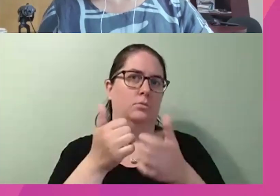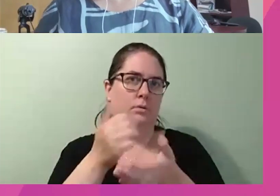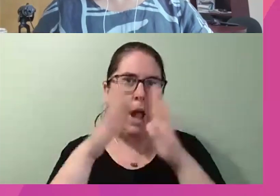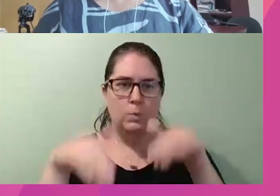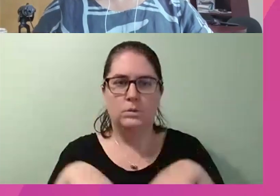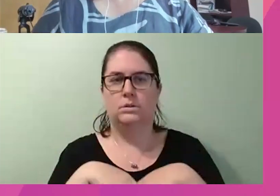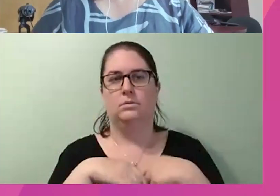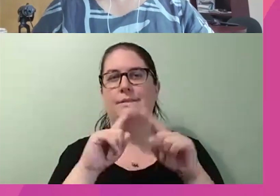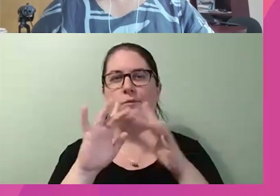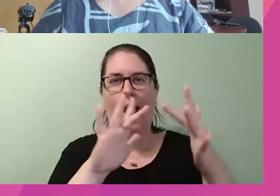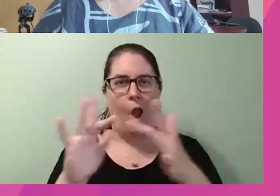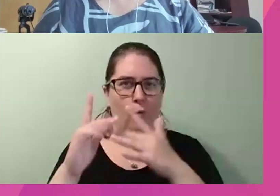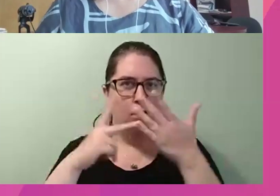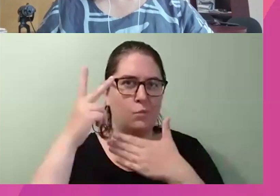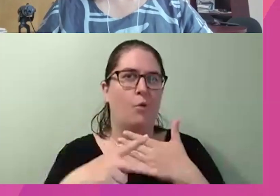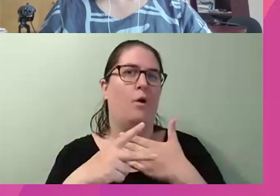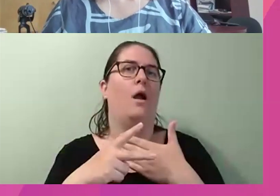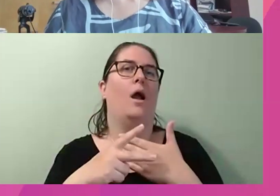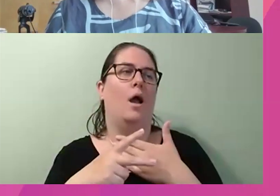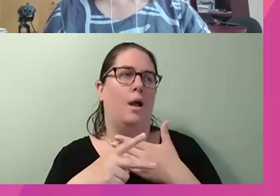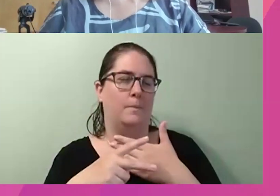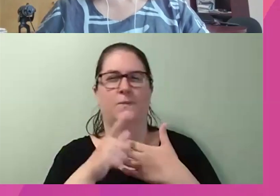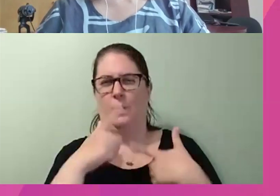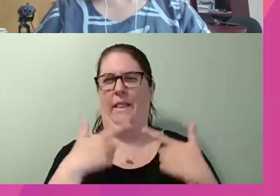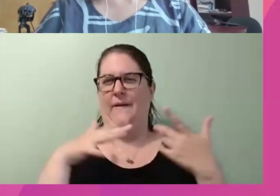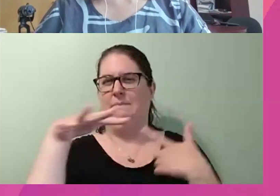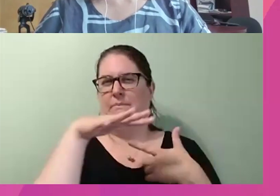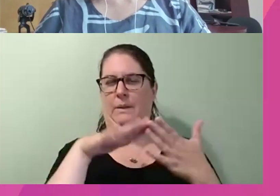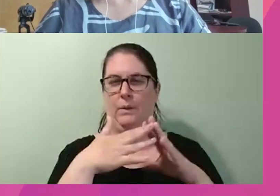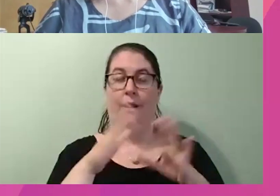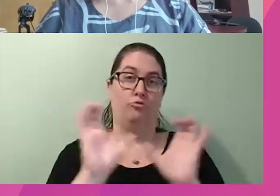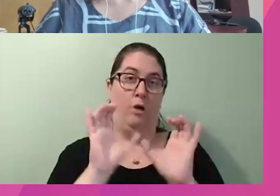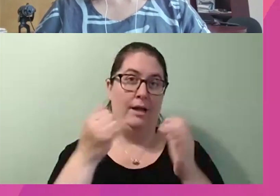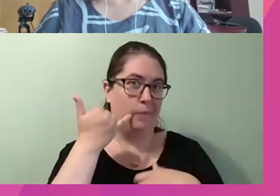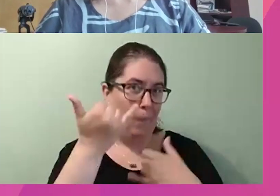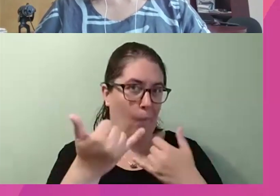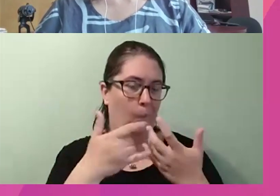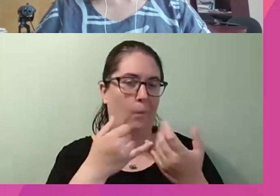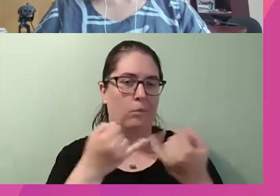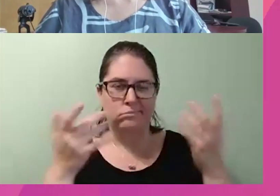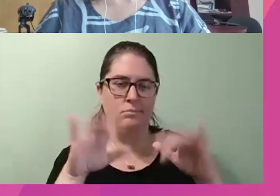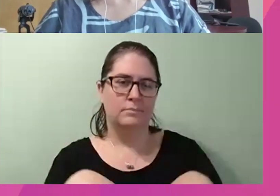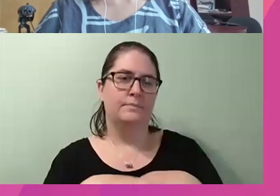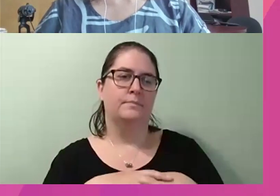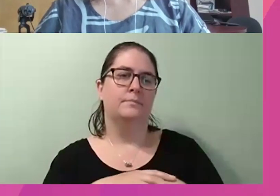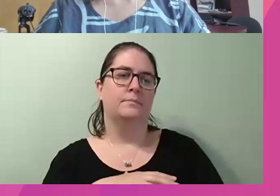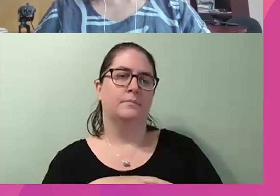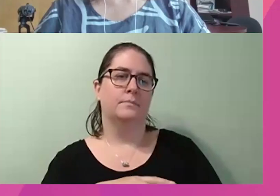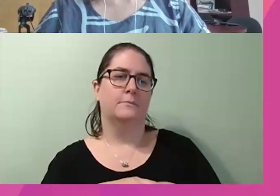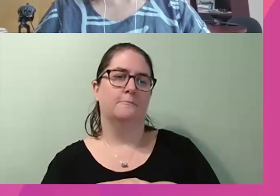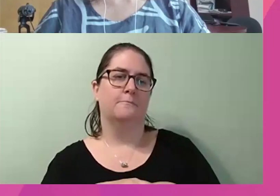of outreach programs for people living in their community, and crisis lines. So we know that